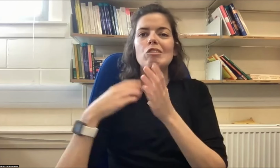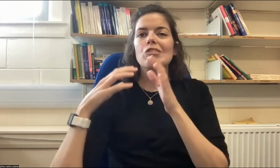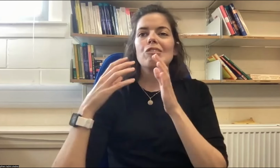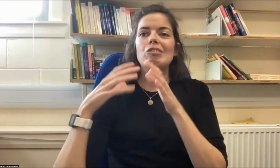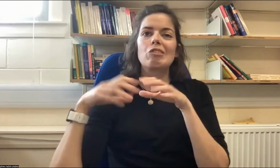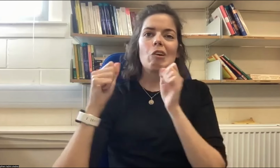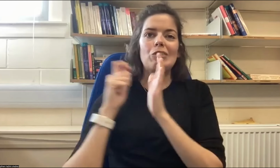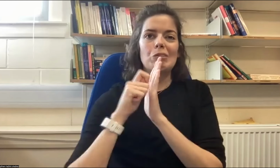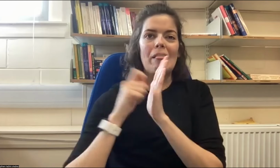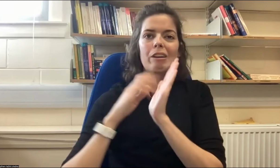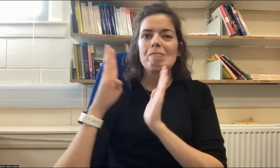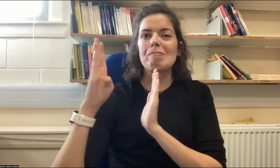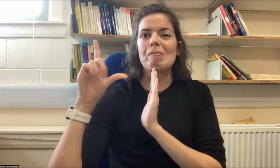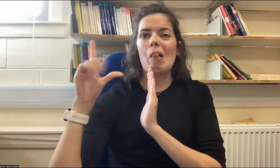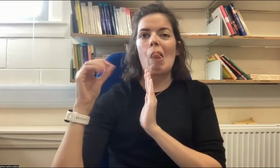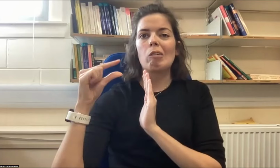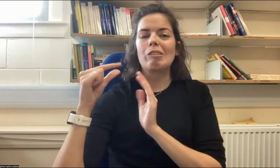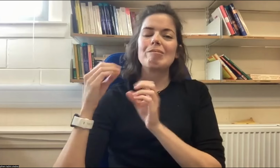touch.